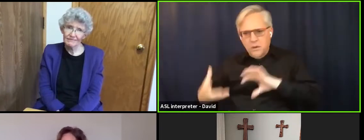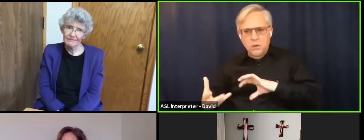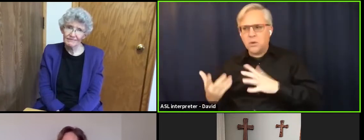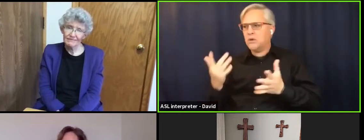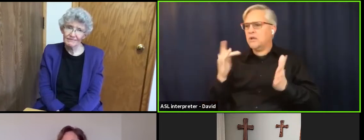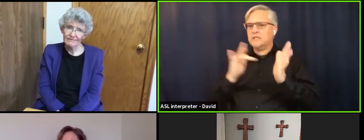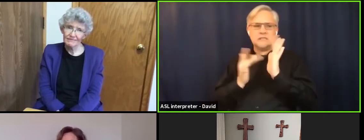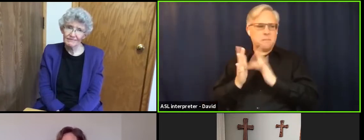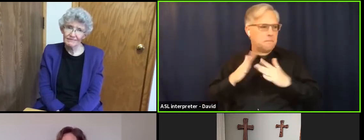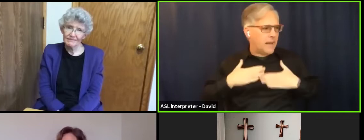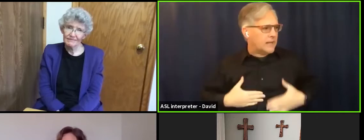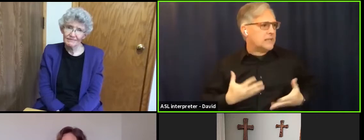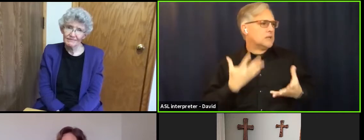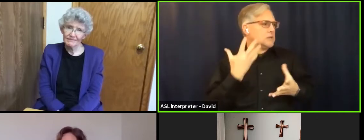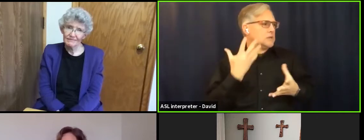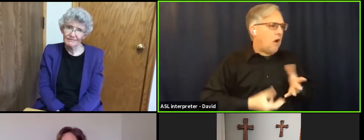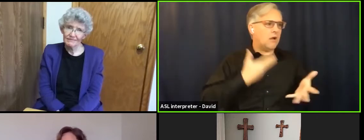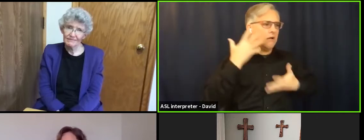And